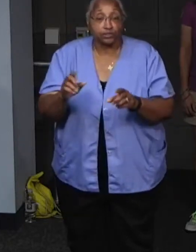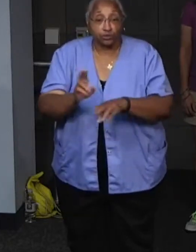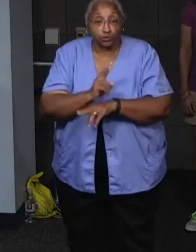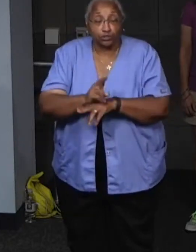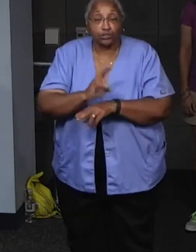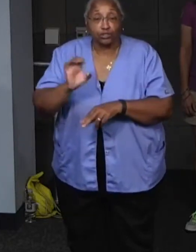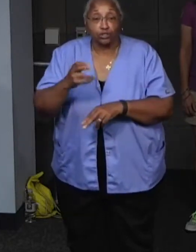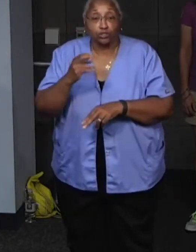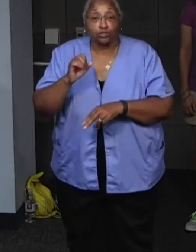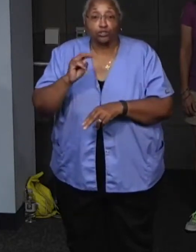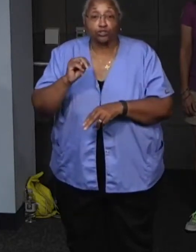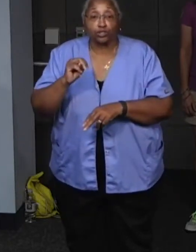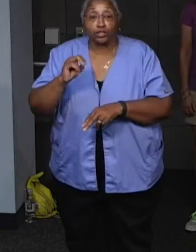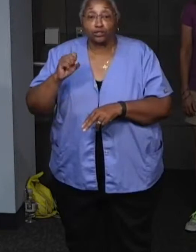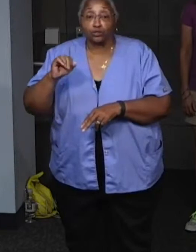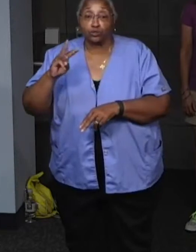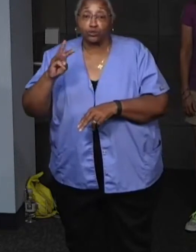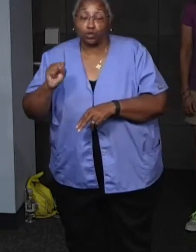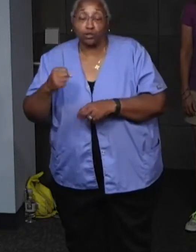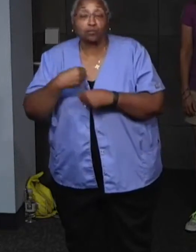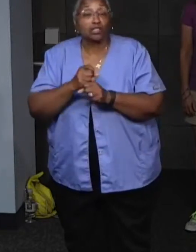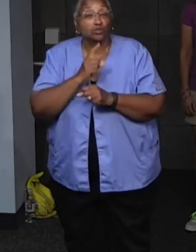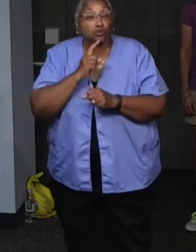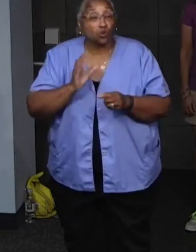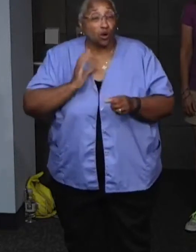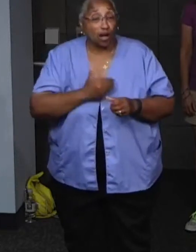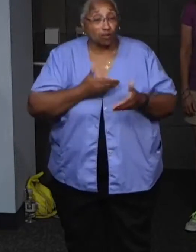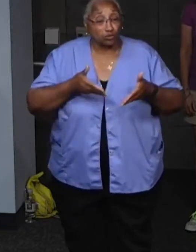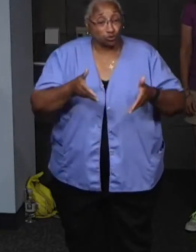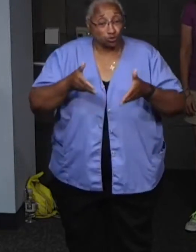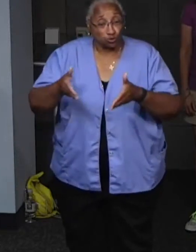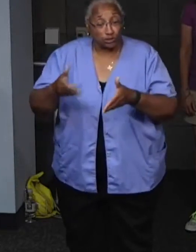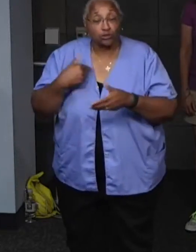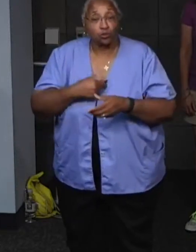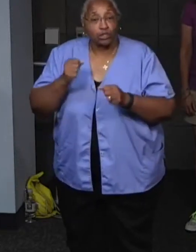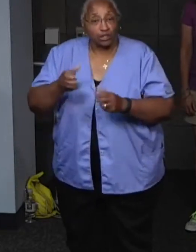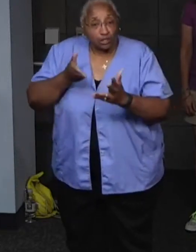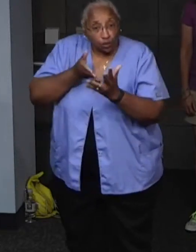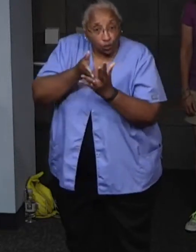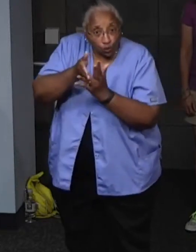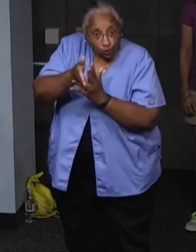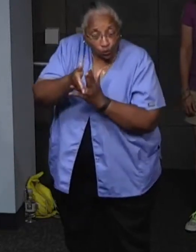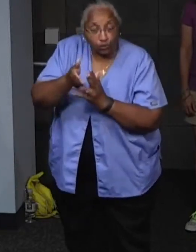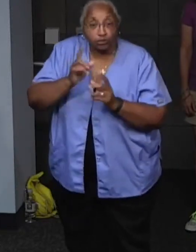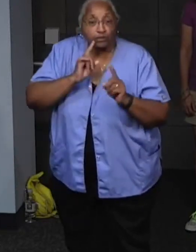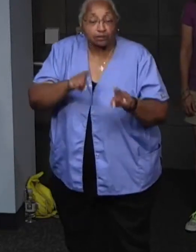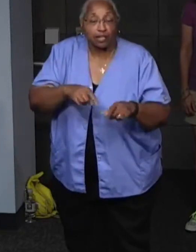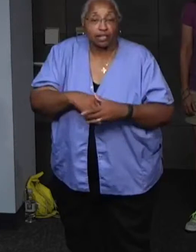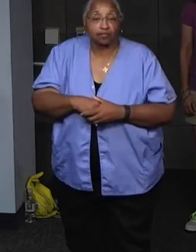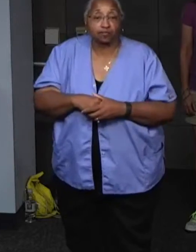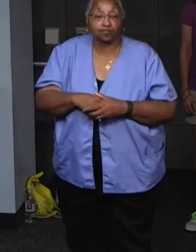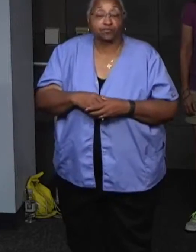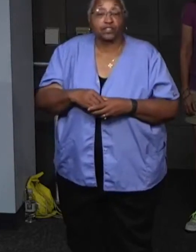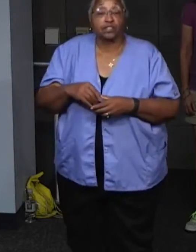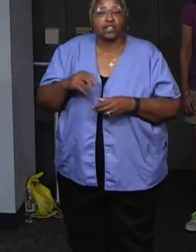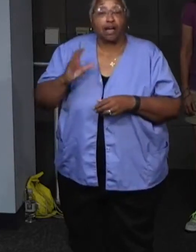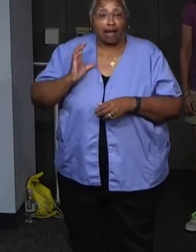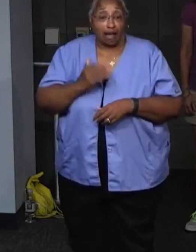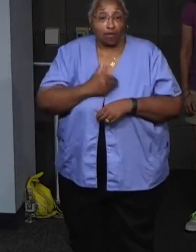all streets that we service we're able to get our equipment through so we can make that response. And again, as the parish president